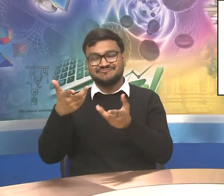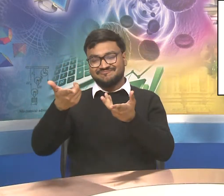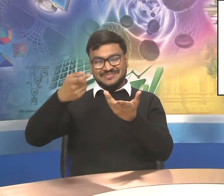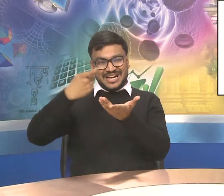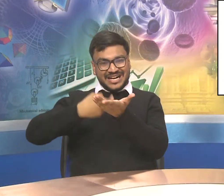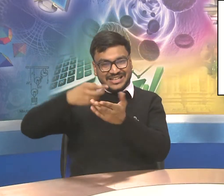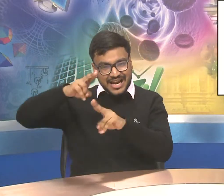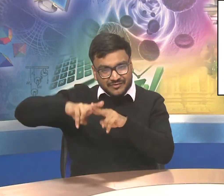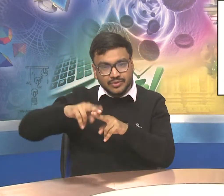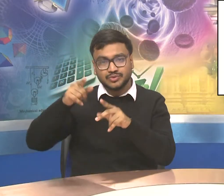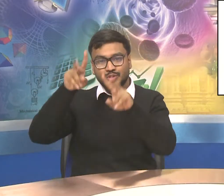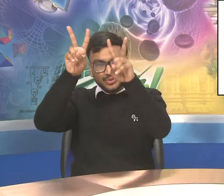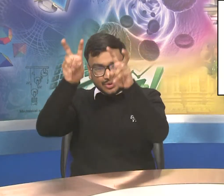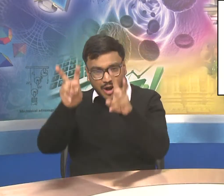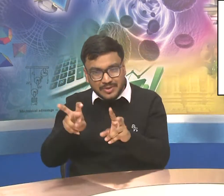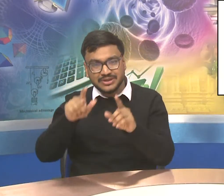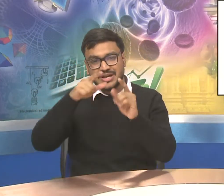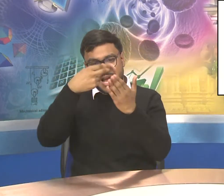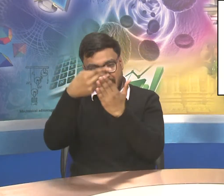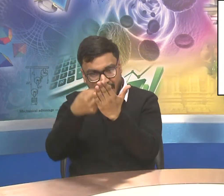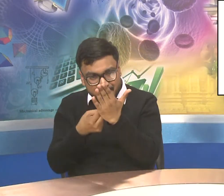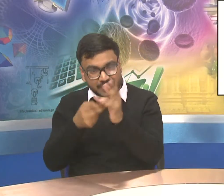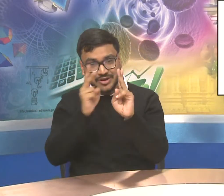is also provided by the librarians.